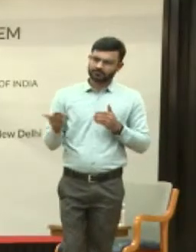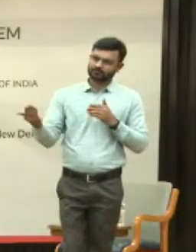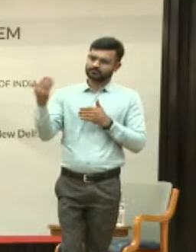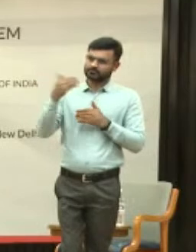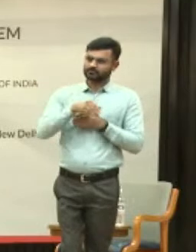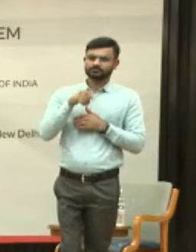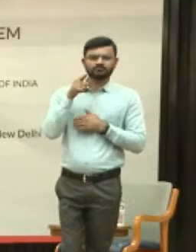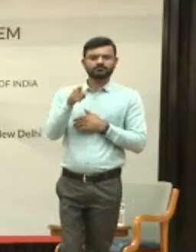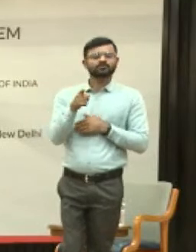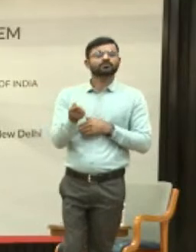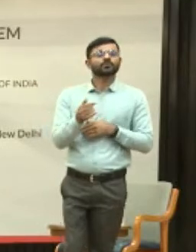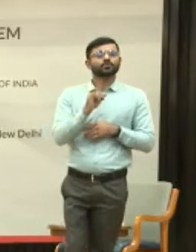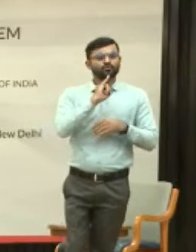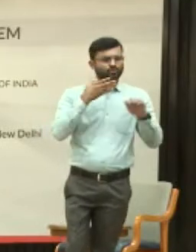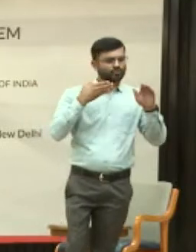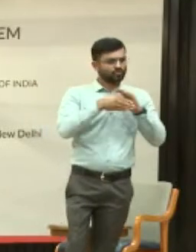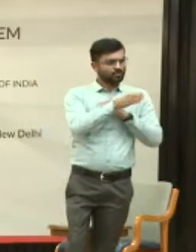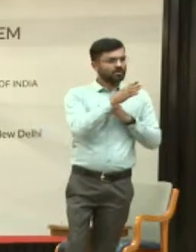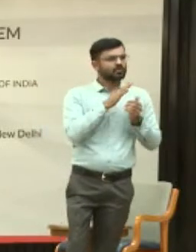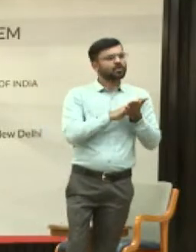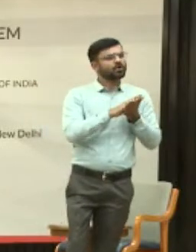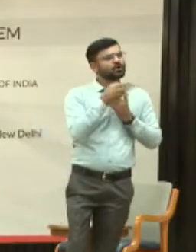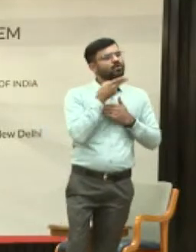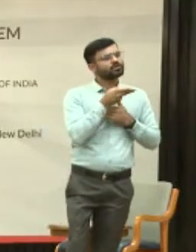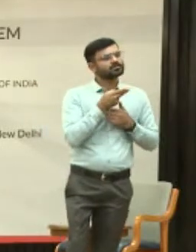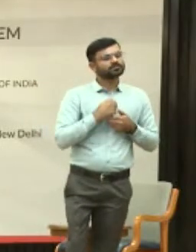and use the toilets in the hotel.